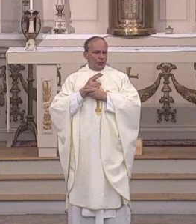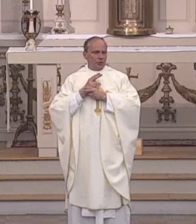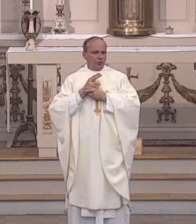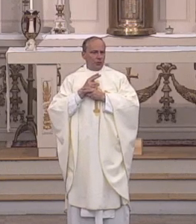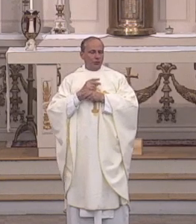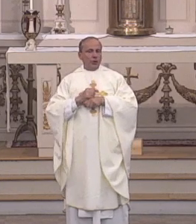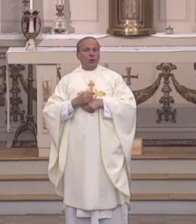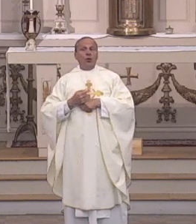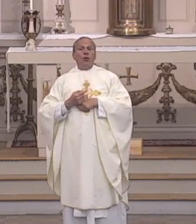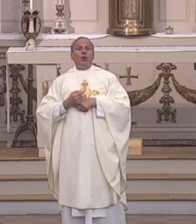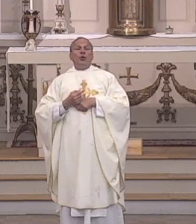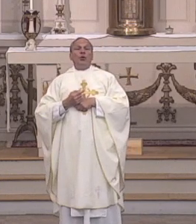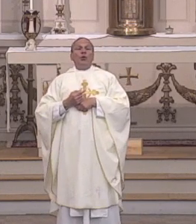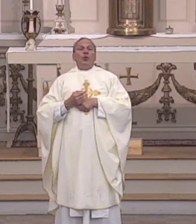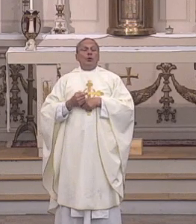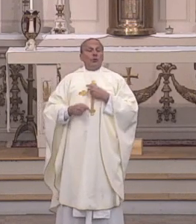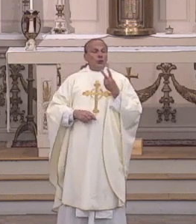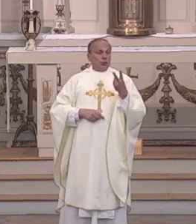universe?